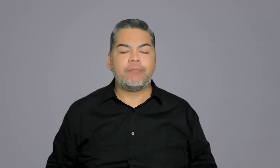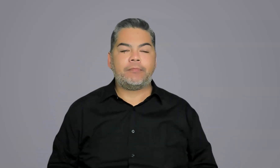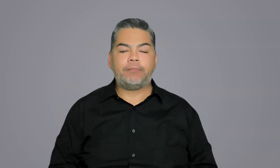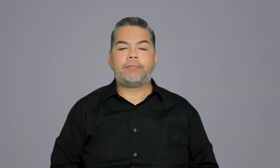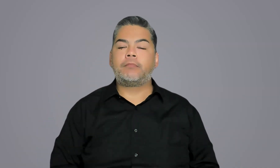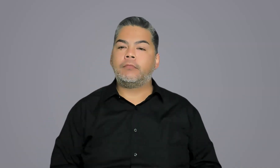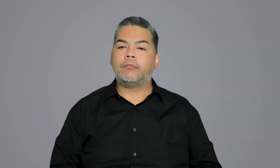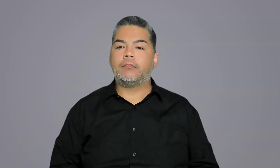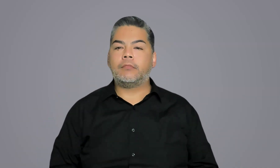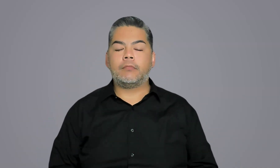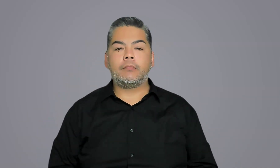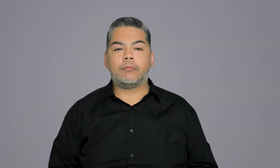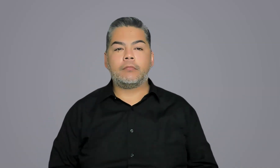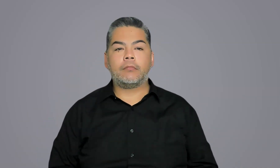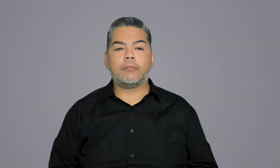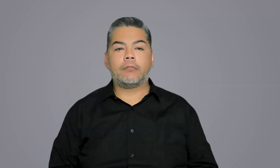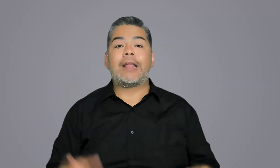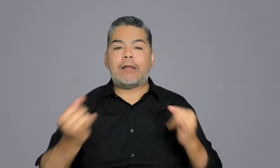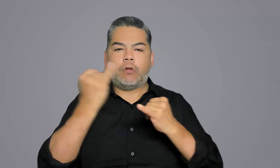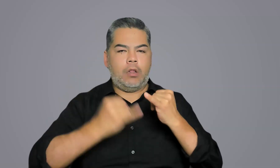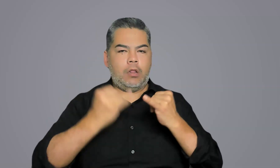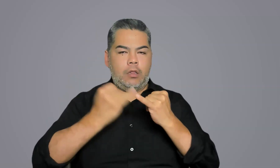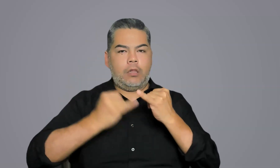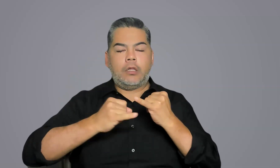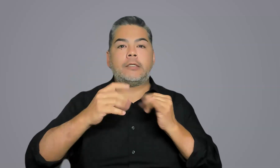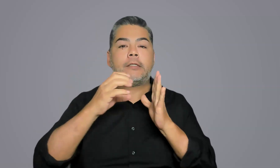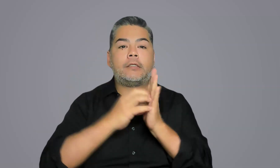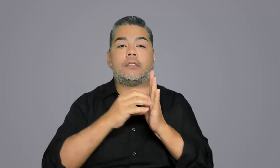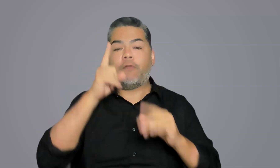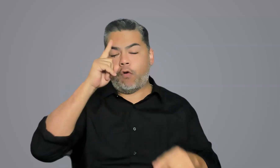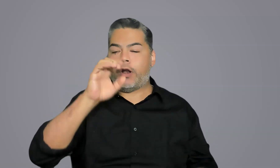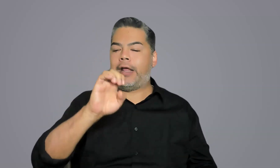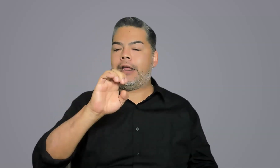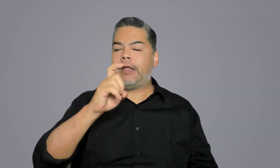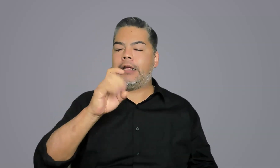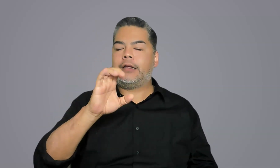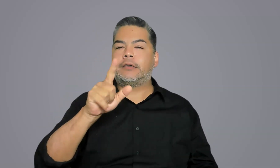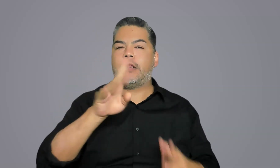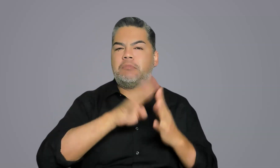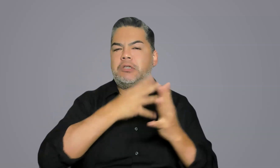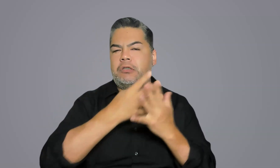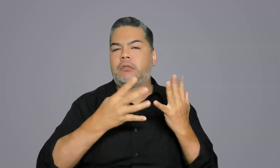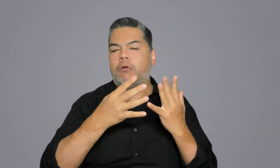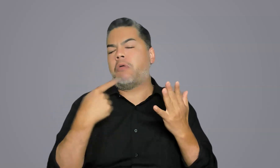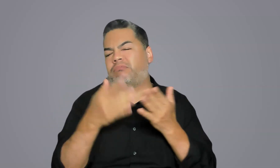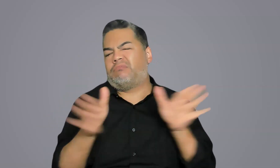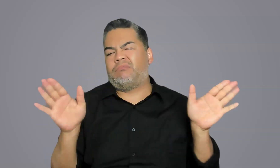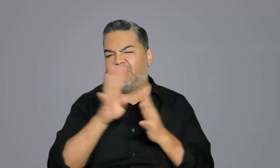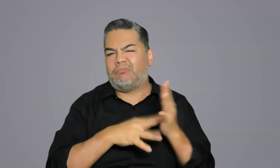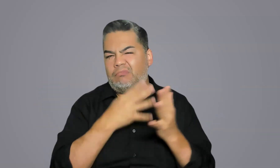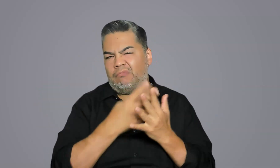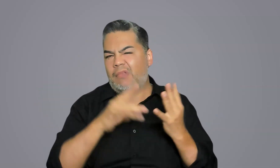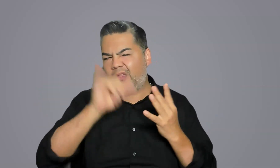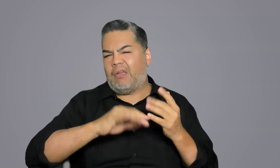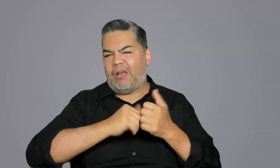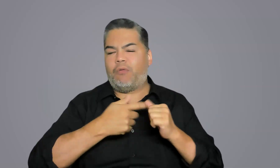And we move into our final section of the session, which is on Excel spreadsheets or spreadsheets in general, and thinking about how we can create excellent versions